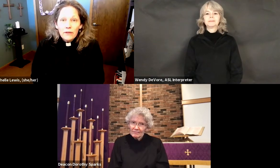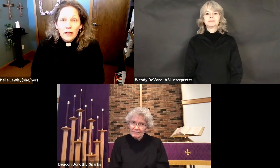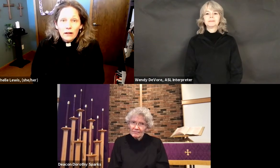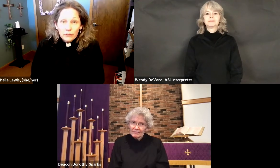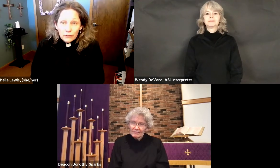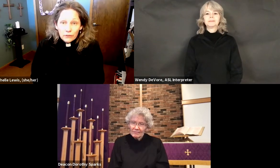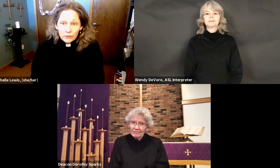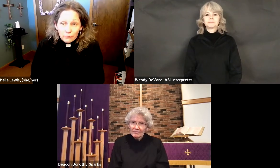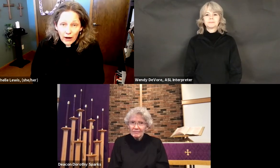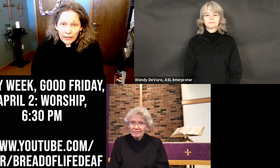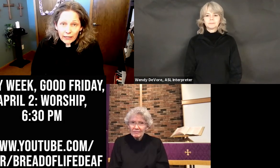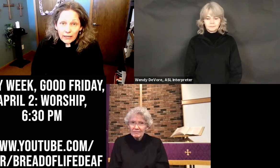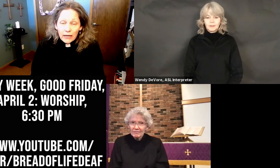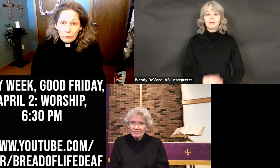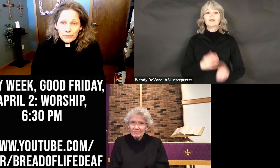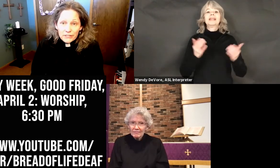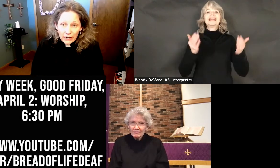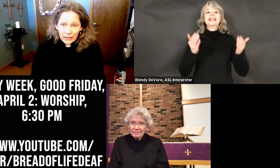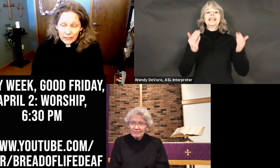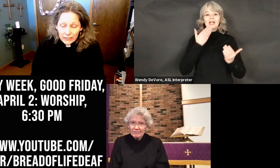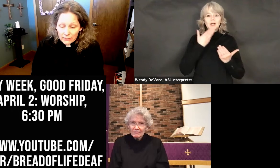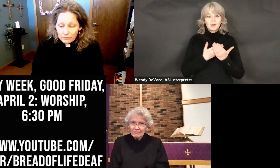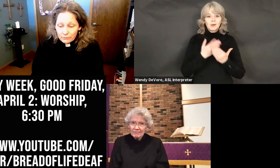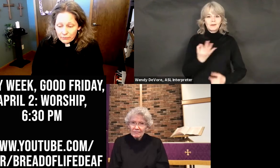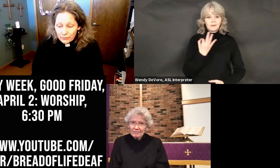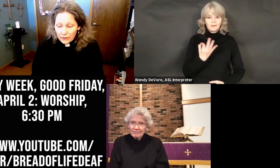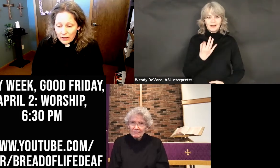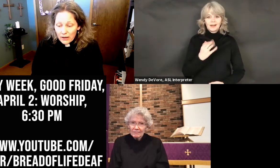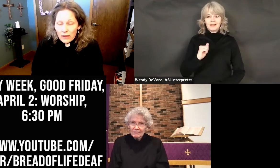And then on Good Friday, April 2nd,